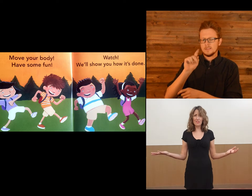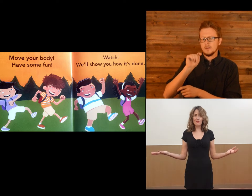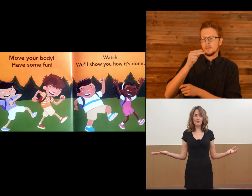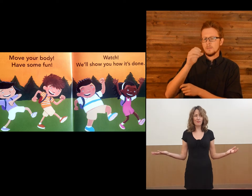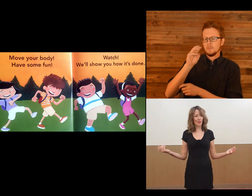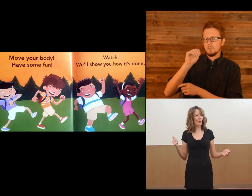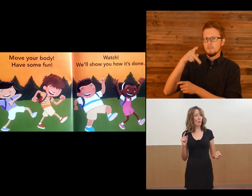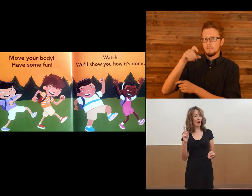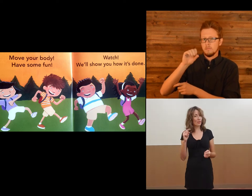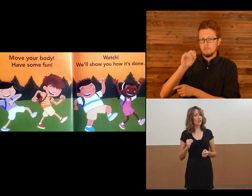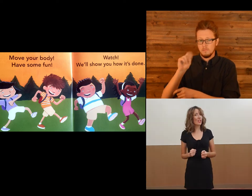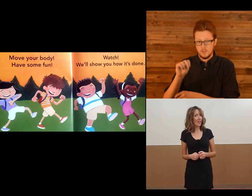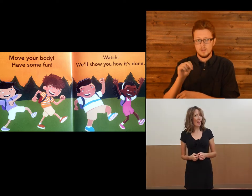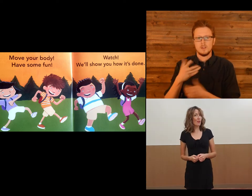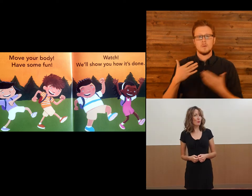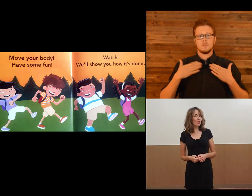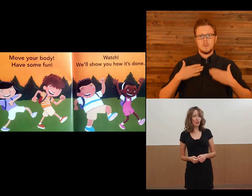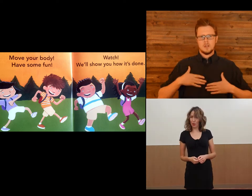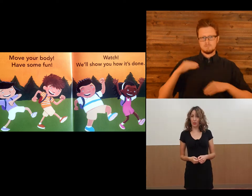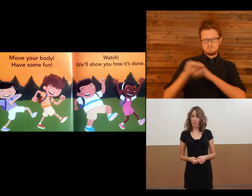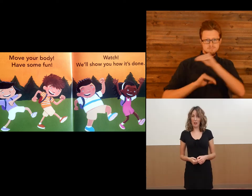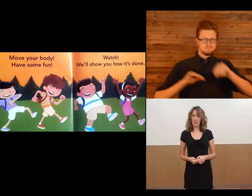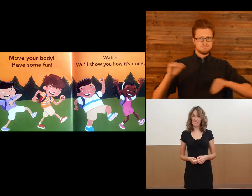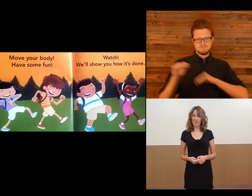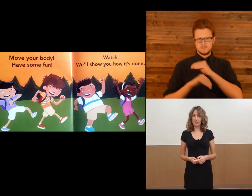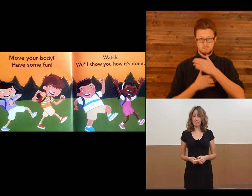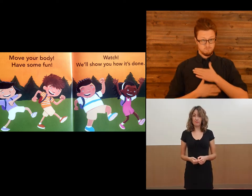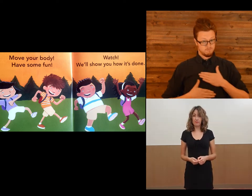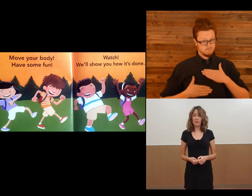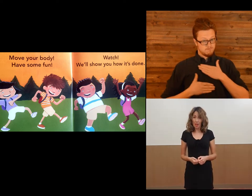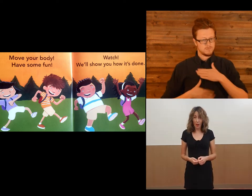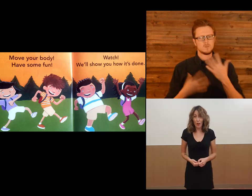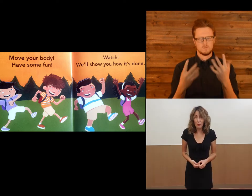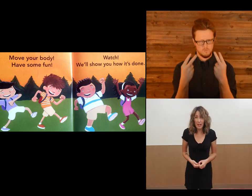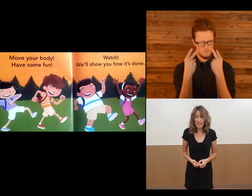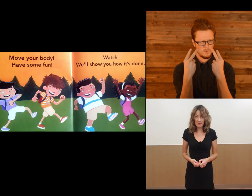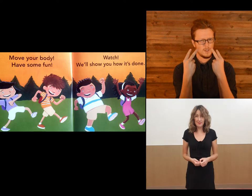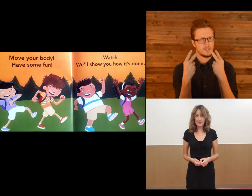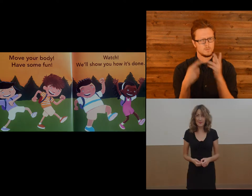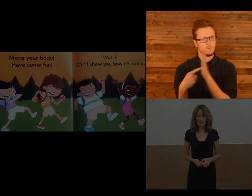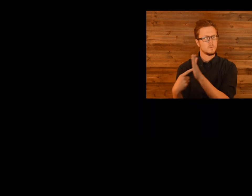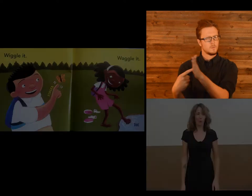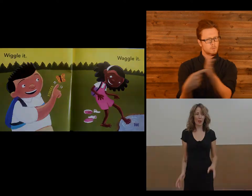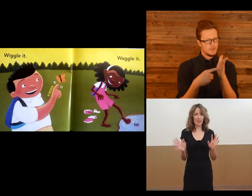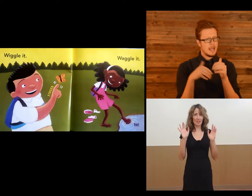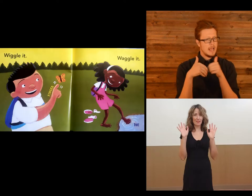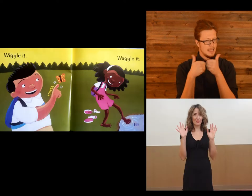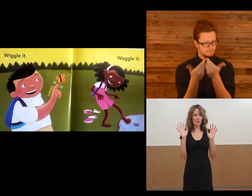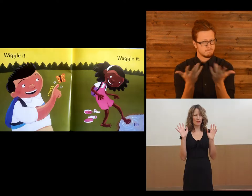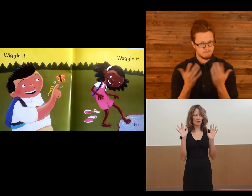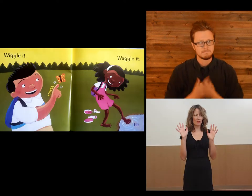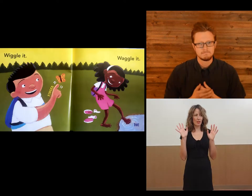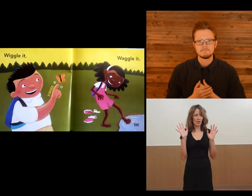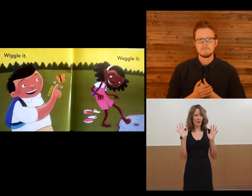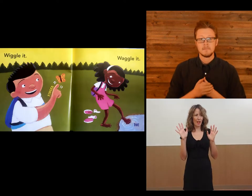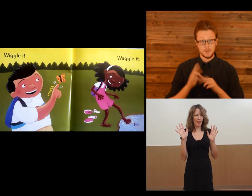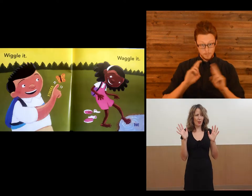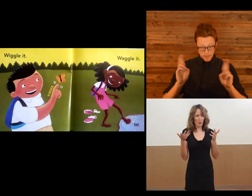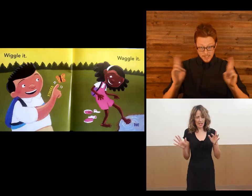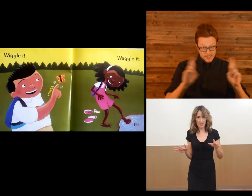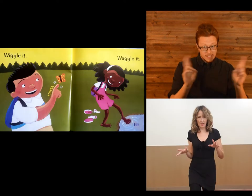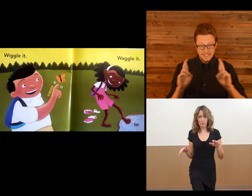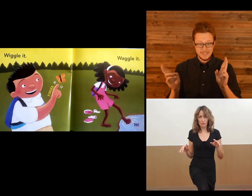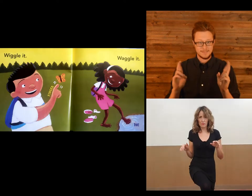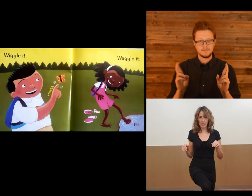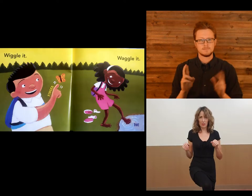some fun. Watch, and we'll show you how it's done. Are you ready? Wiggle it